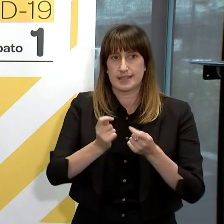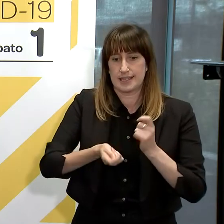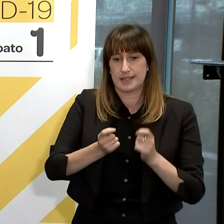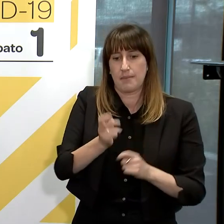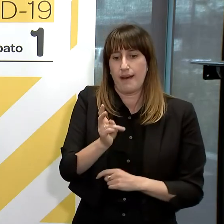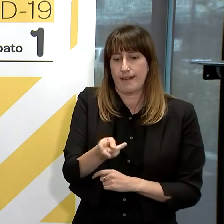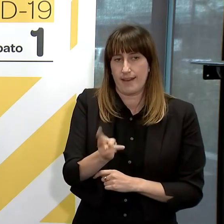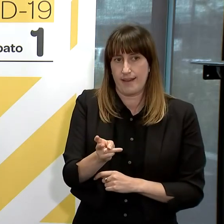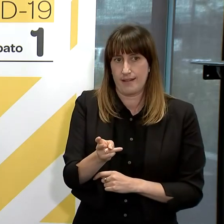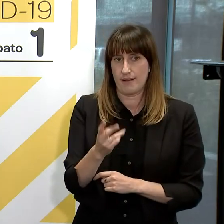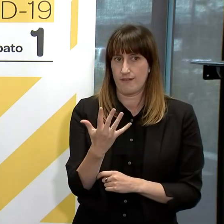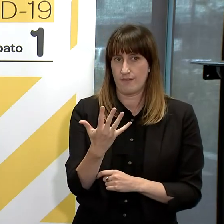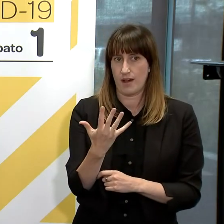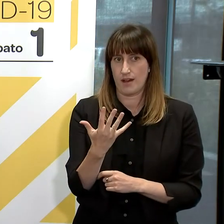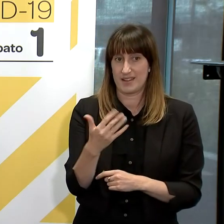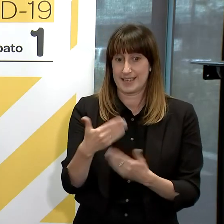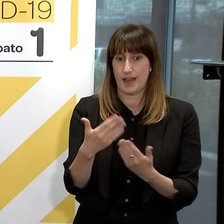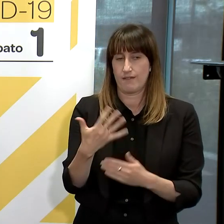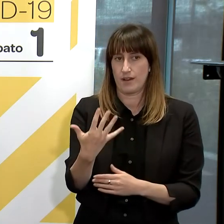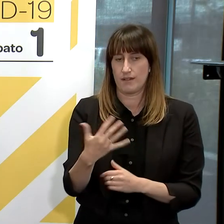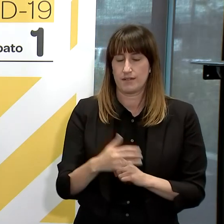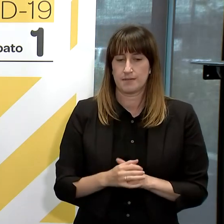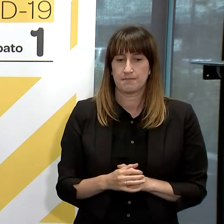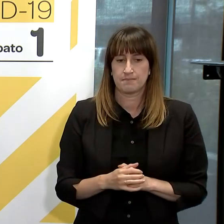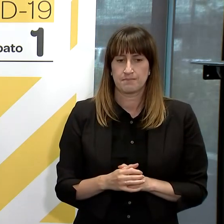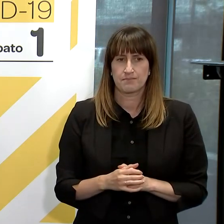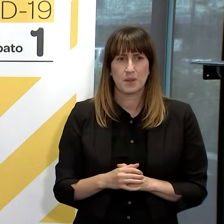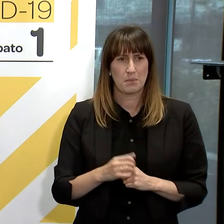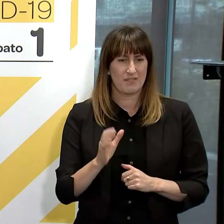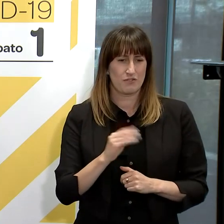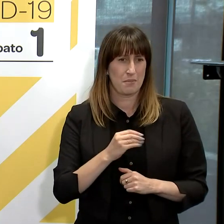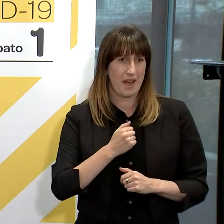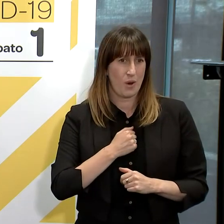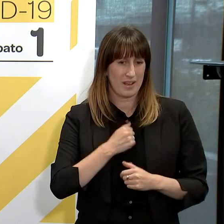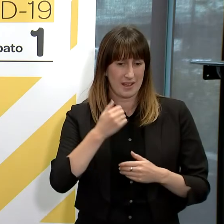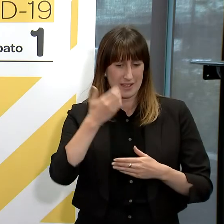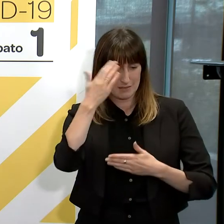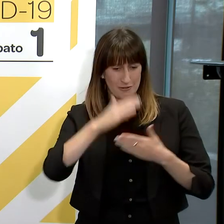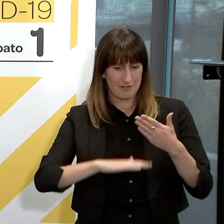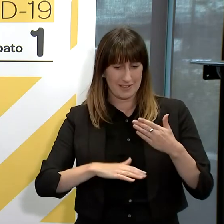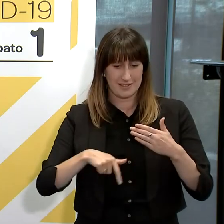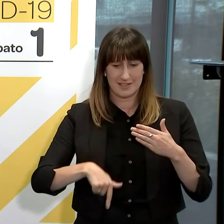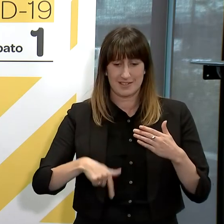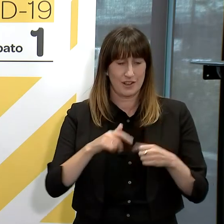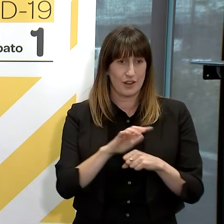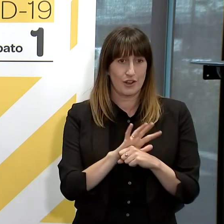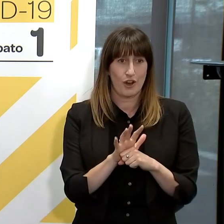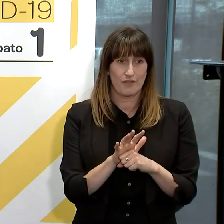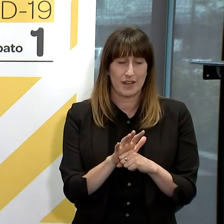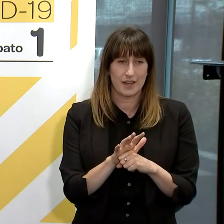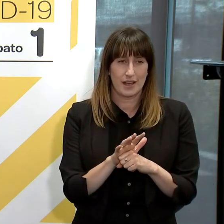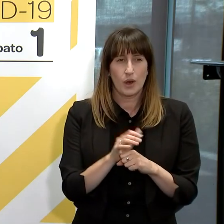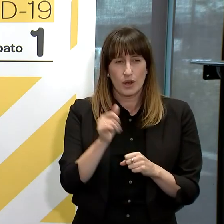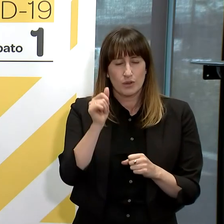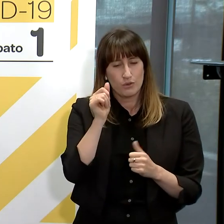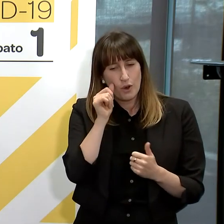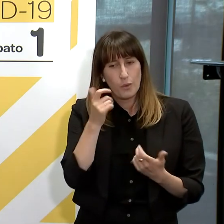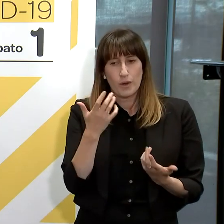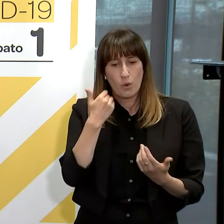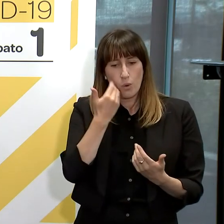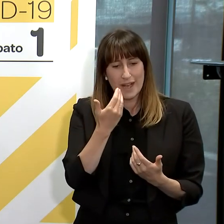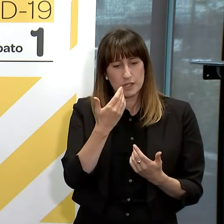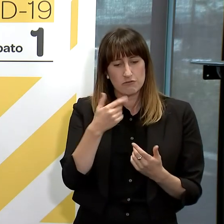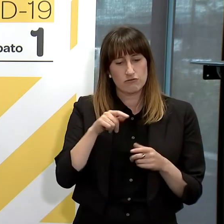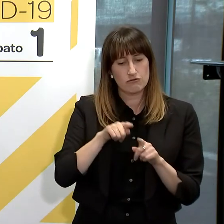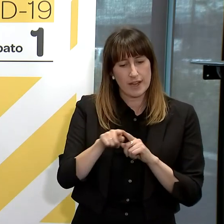5. But as always, throughout our whole experience with COVID, we're always continually reviewing our systems and